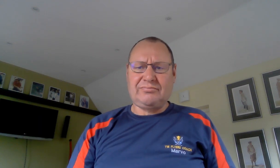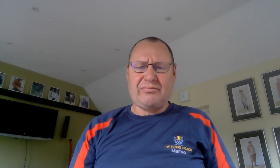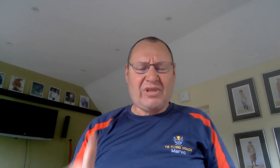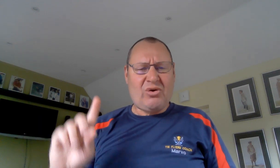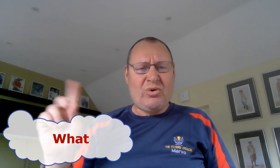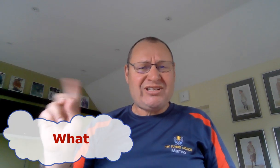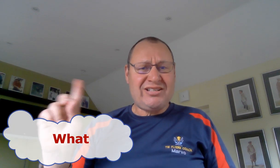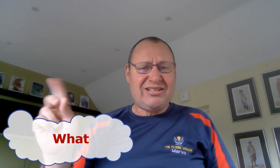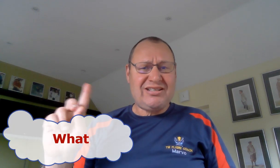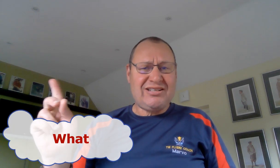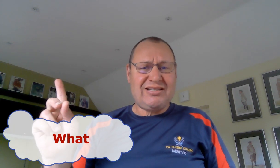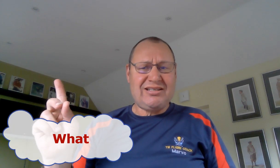What?